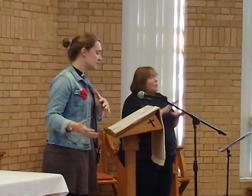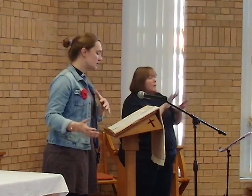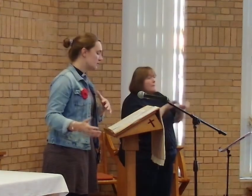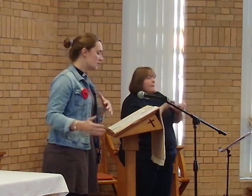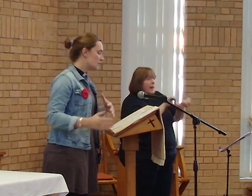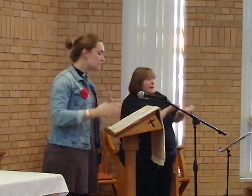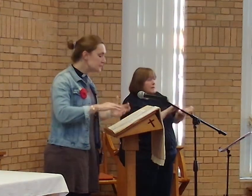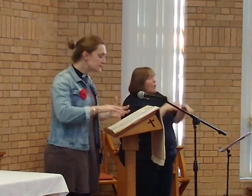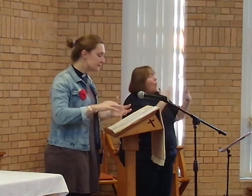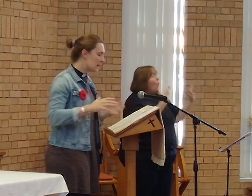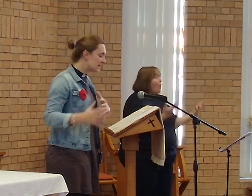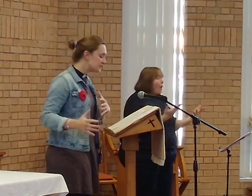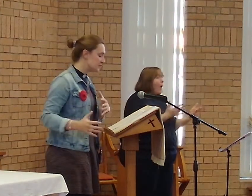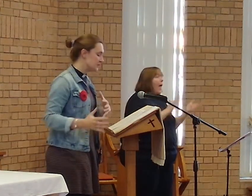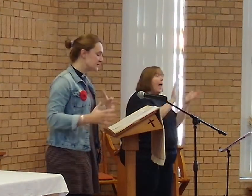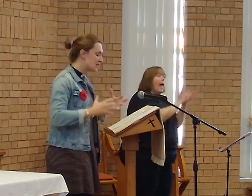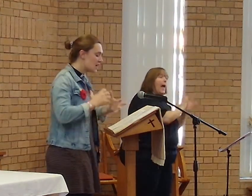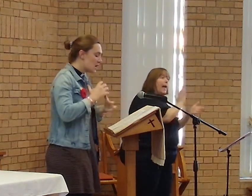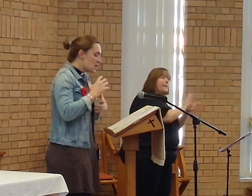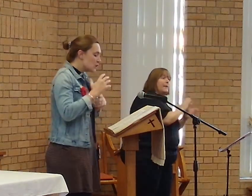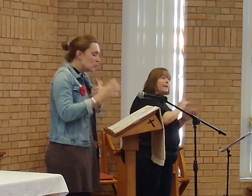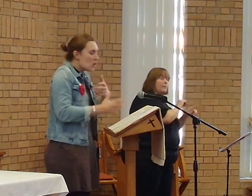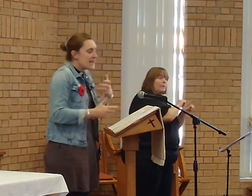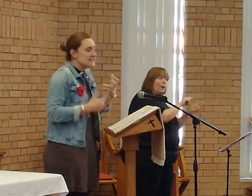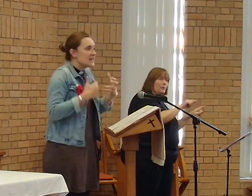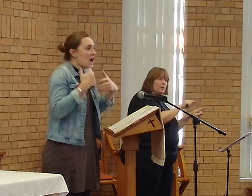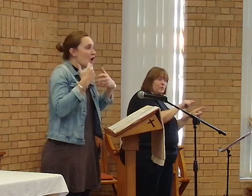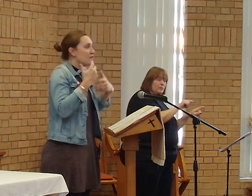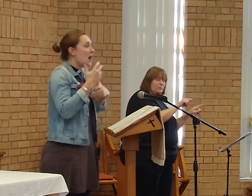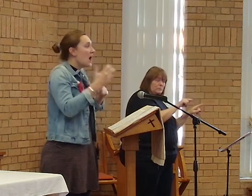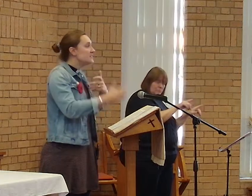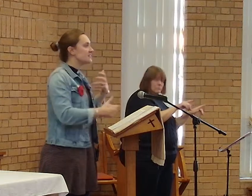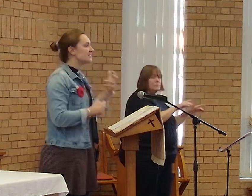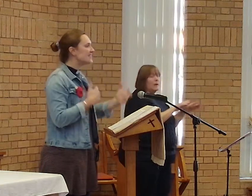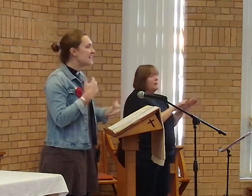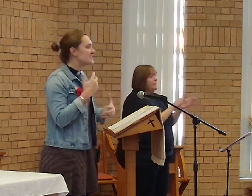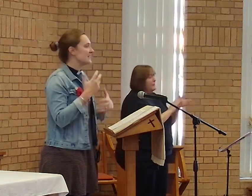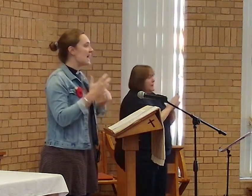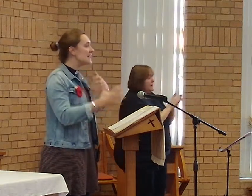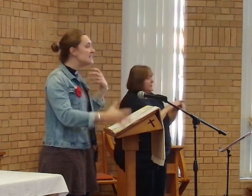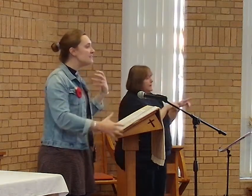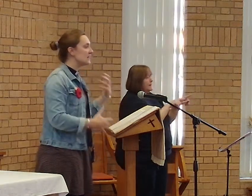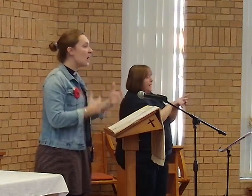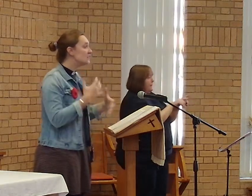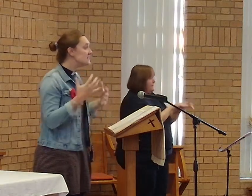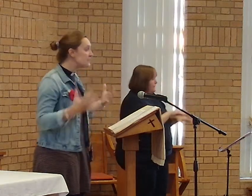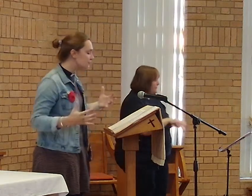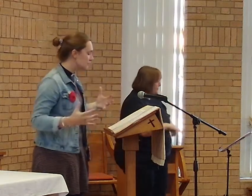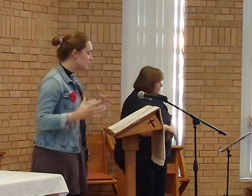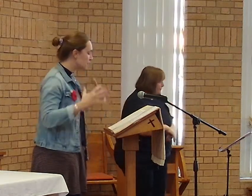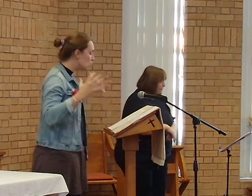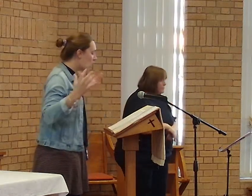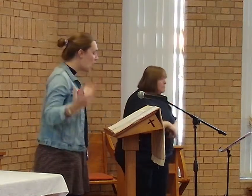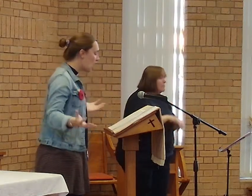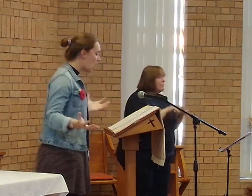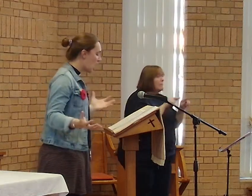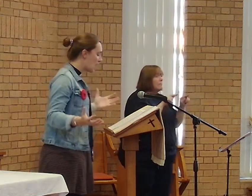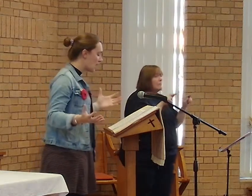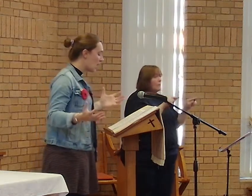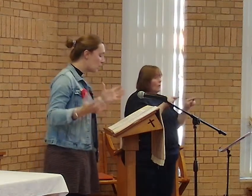those. The beautiful attitudes, the ways that of understanding and living are different from